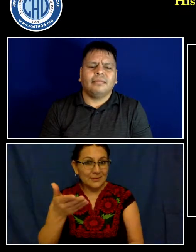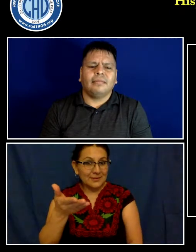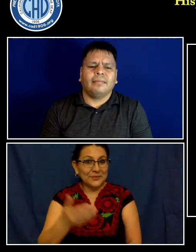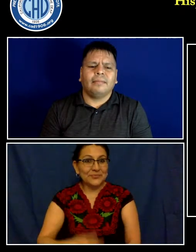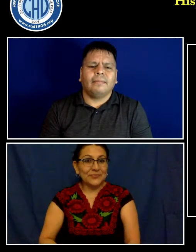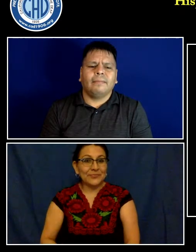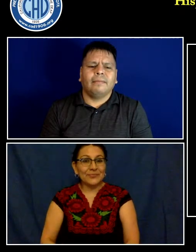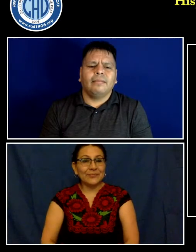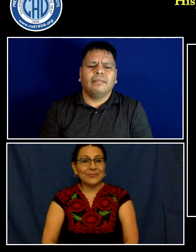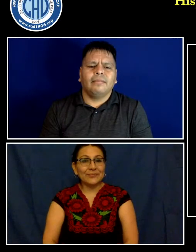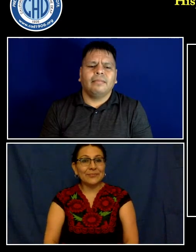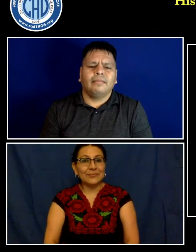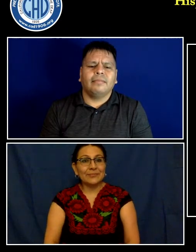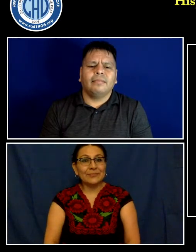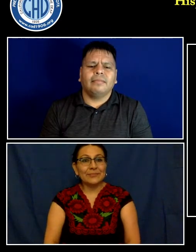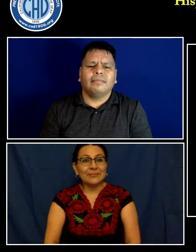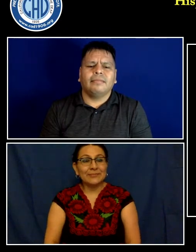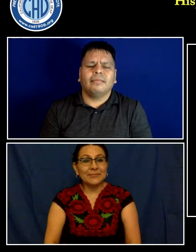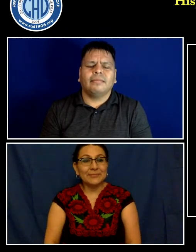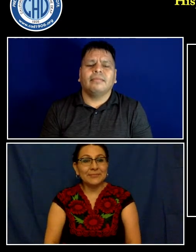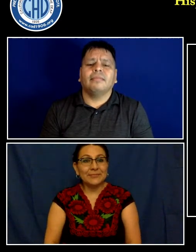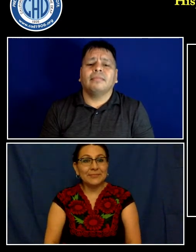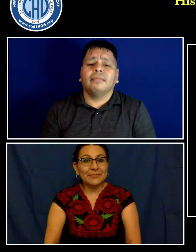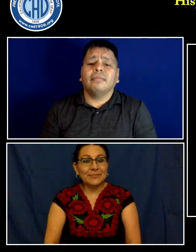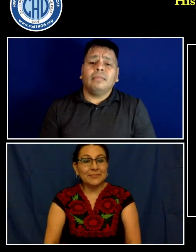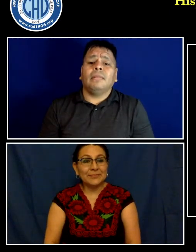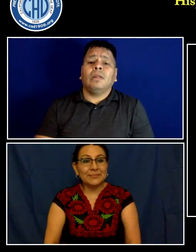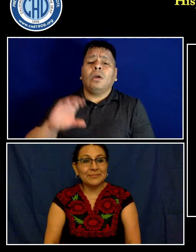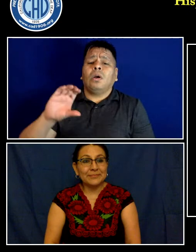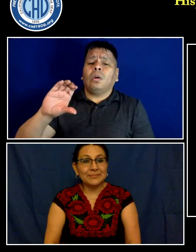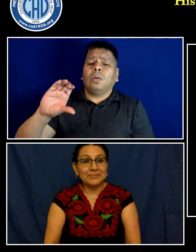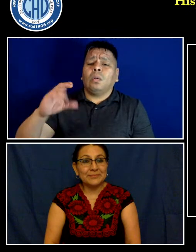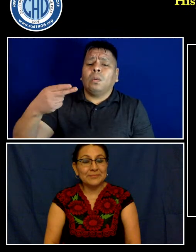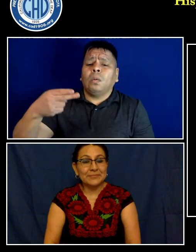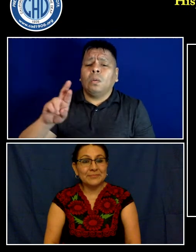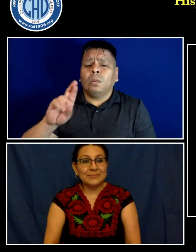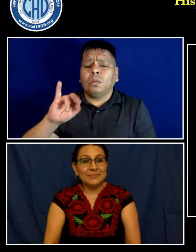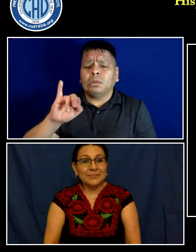And we'll talk more about Belize later.